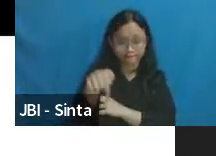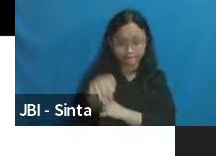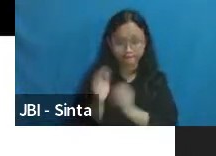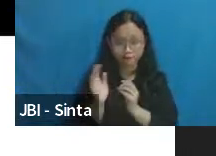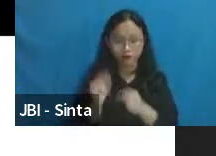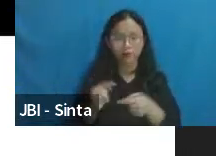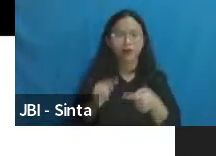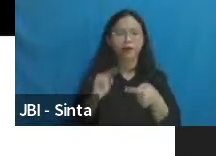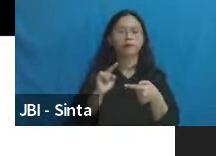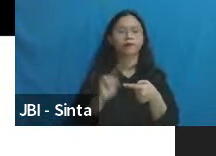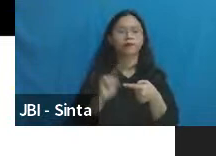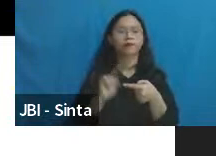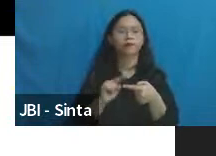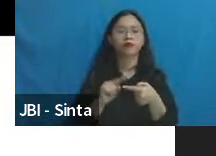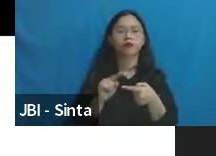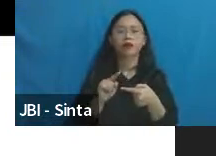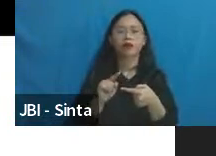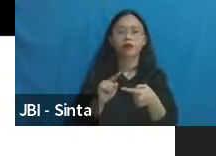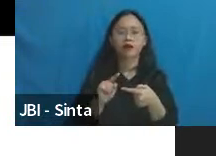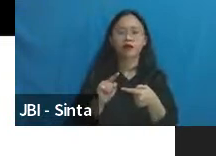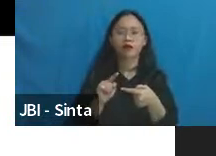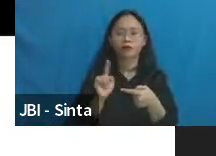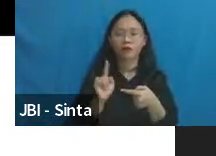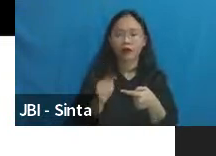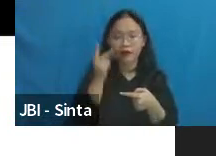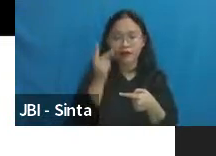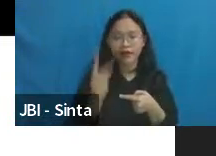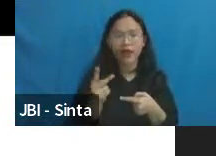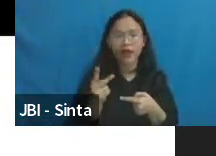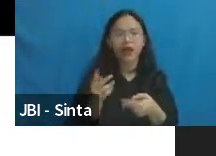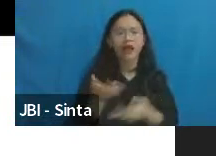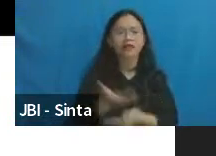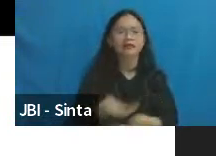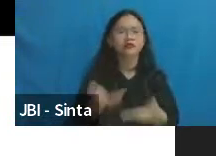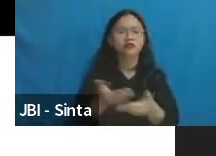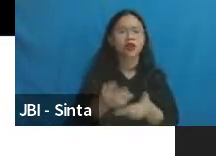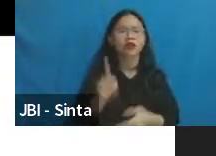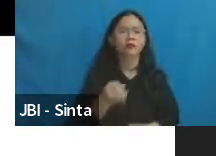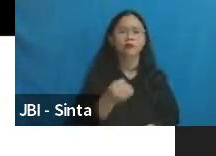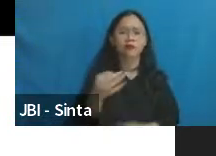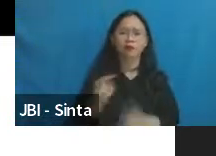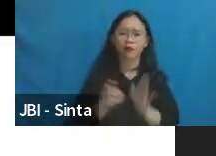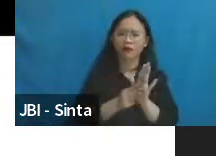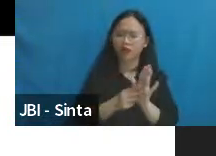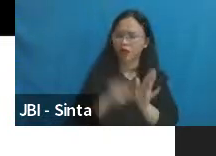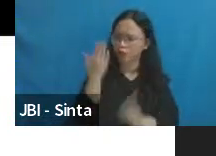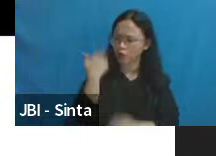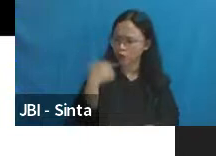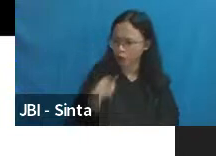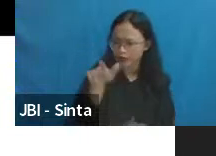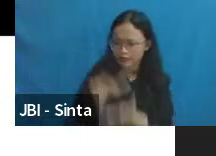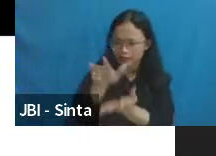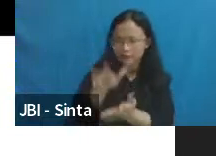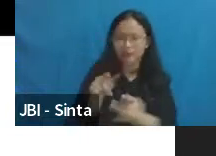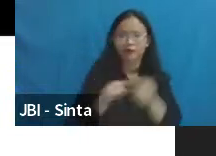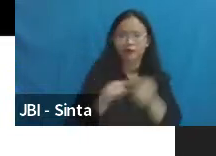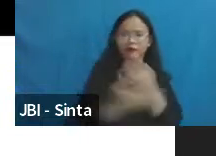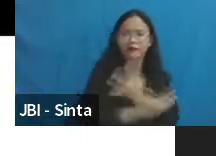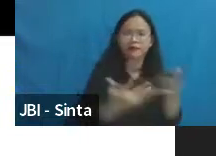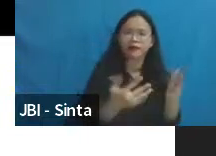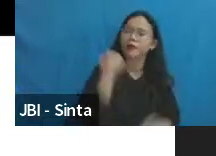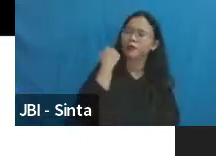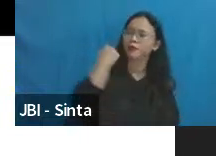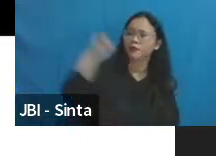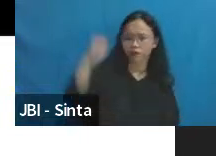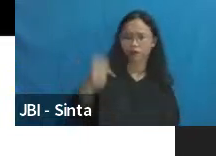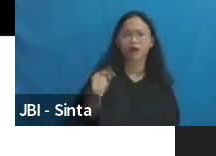in the time leading up to it, when it was passing, and after it passed. And this has been a